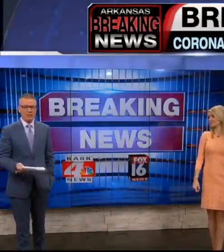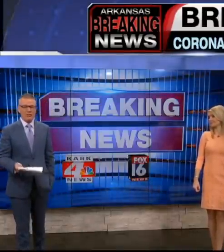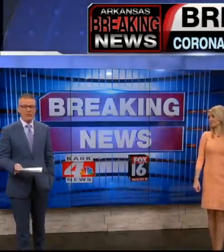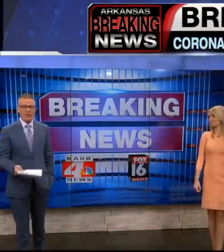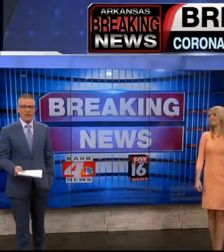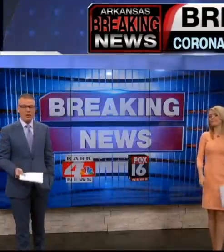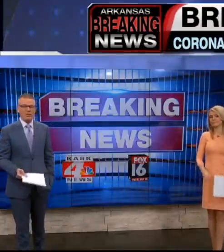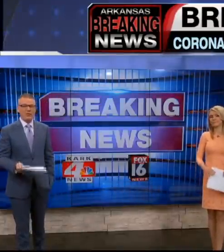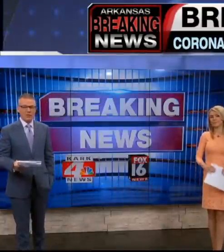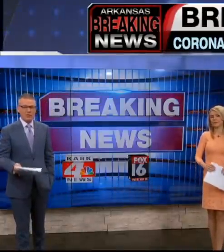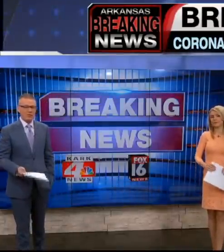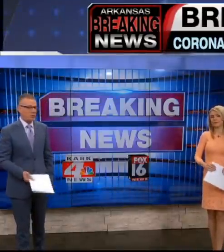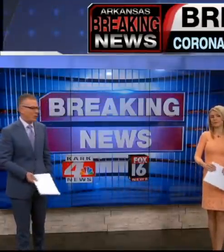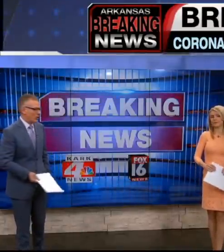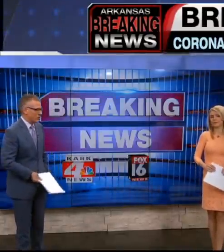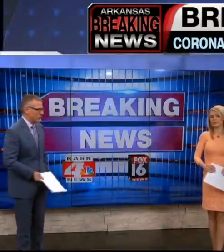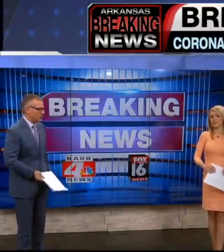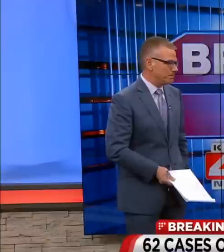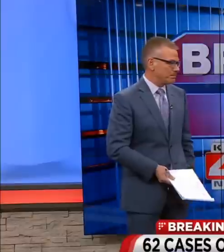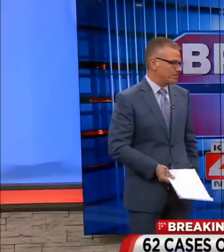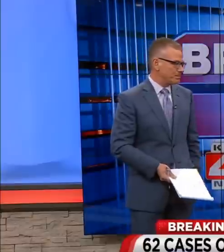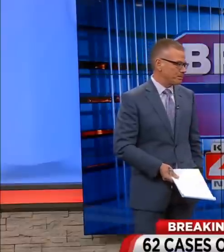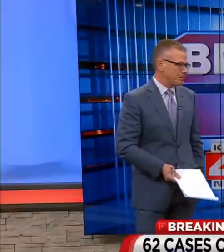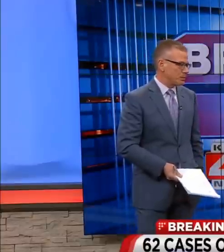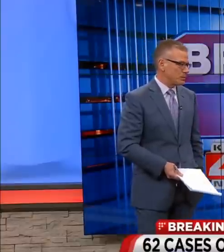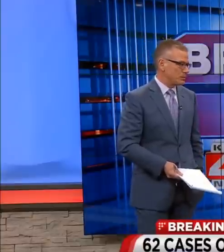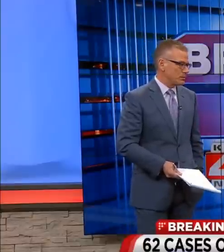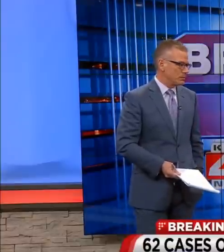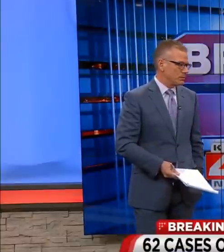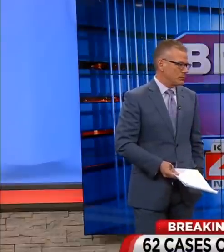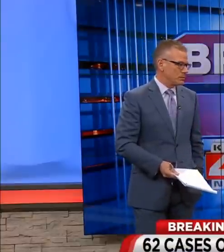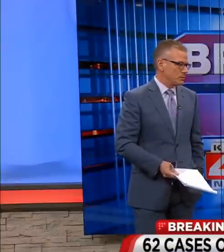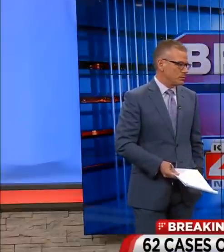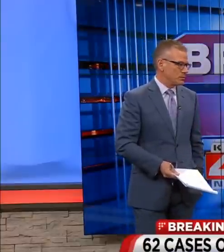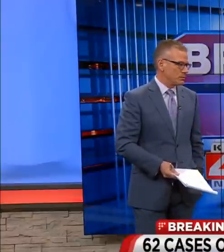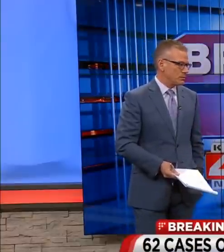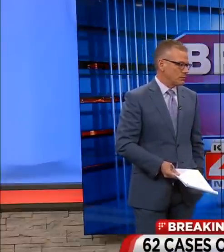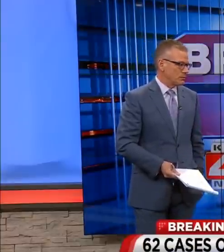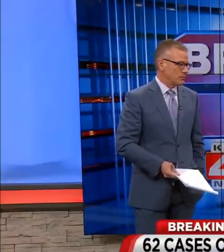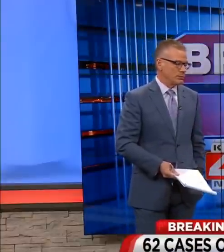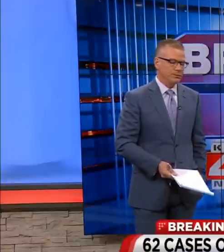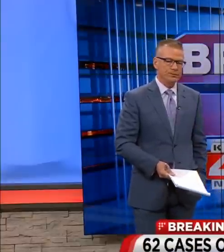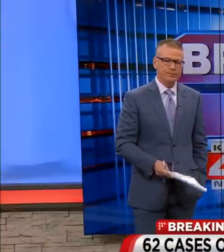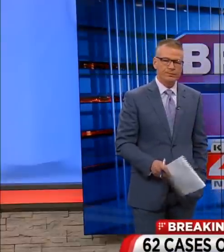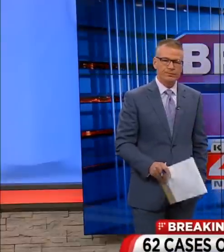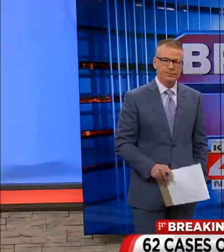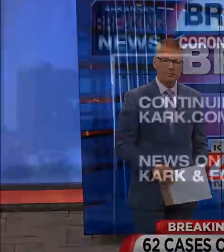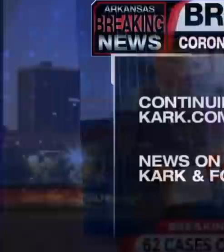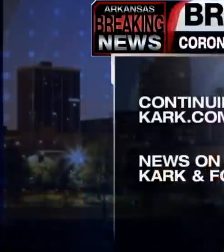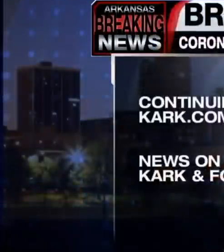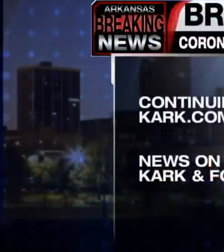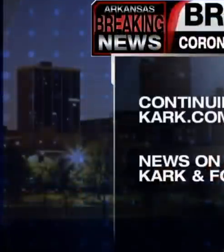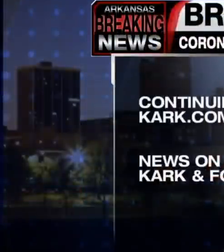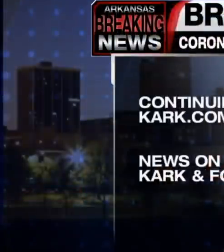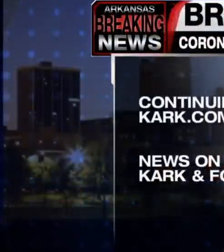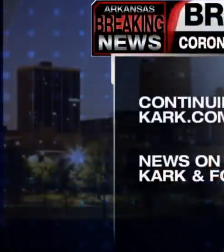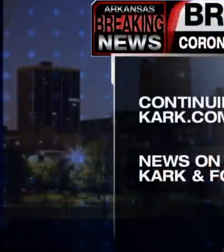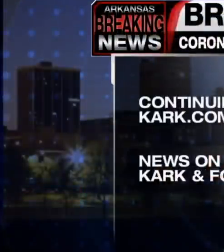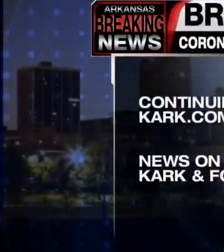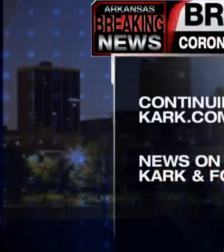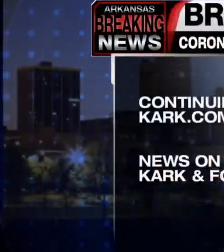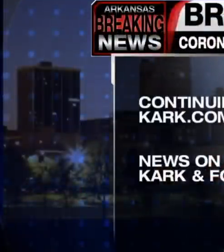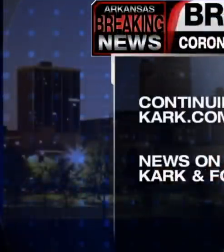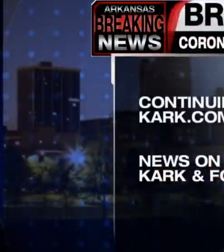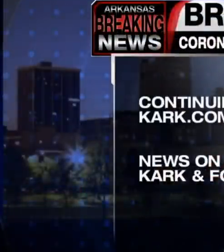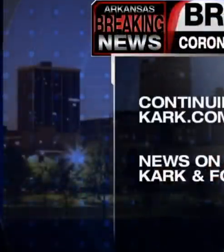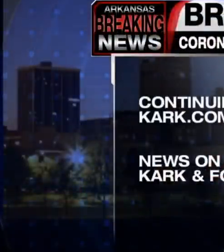coronavirus, even if they don't, just as a precaution. That's right. And this situation will continue to evolve. And stay with us both here on KARK and Fox 16.